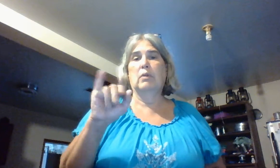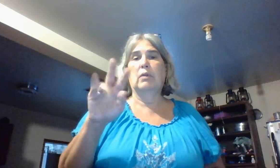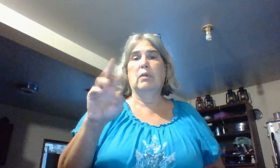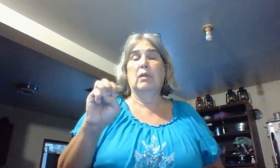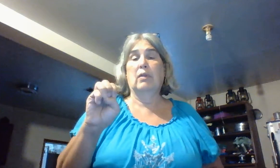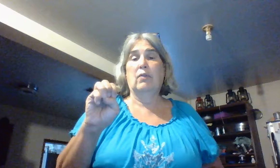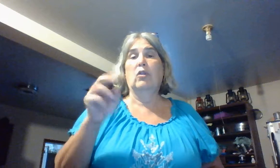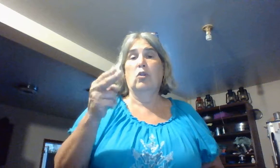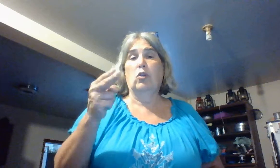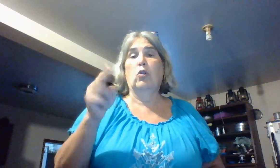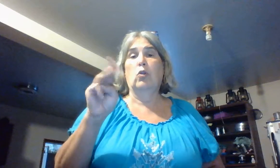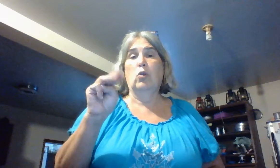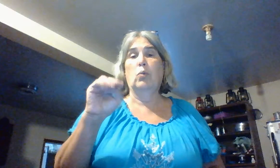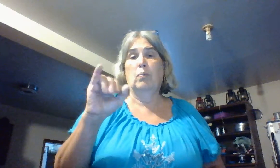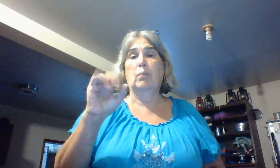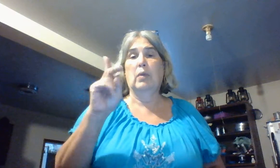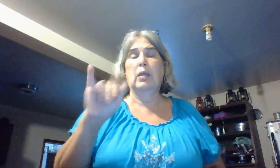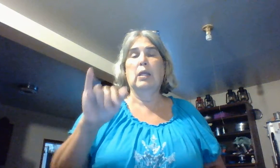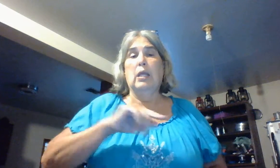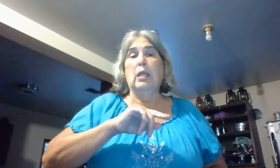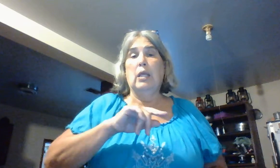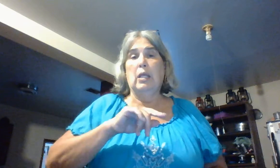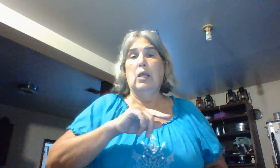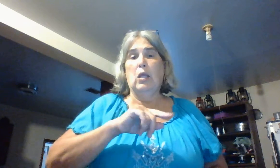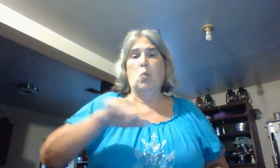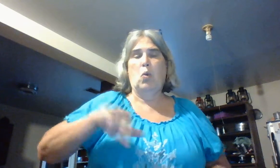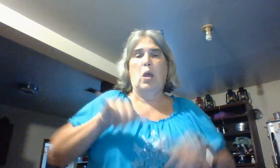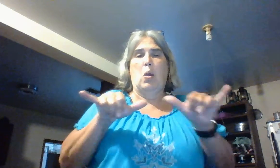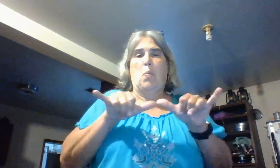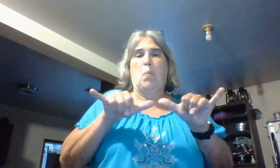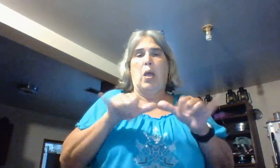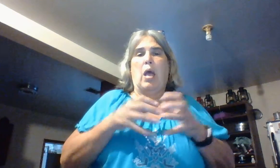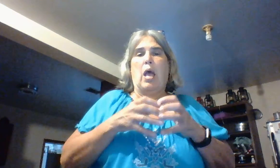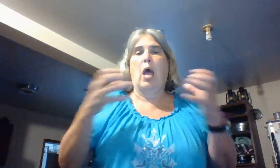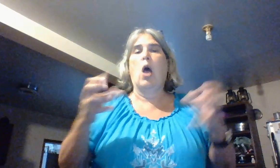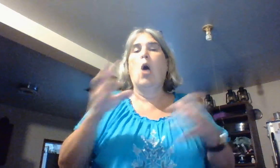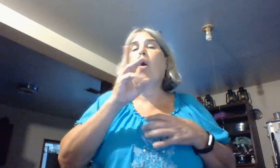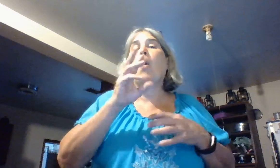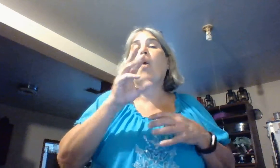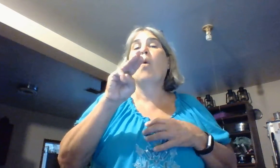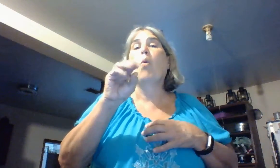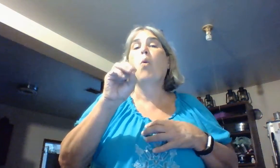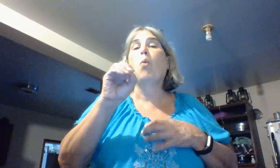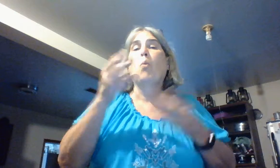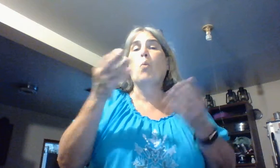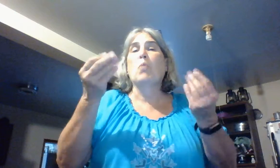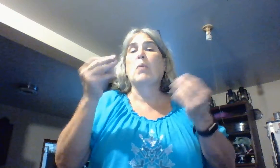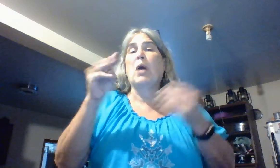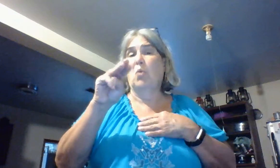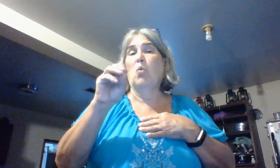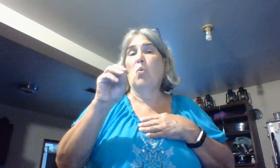us is we're measuring how much moisture is in the air at that time compared to how